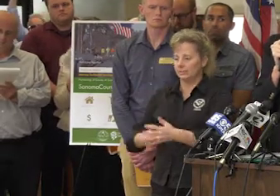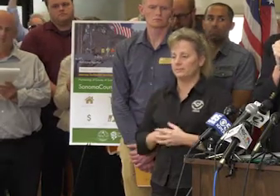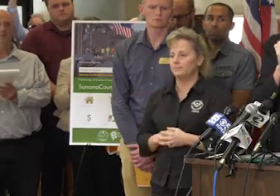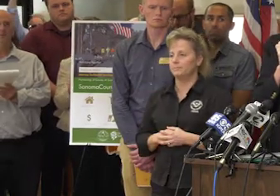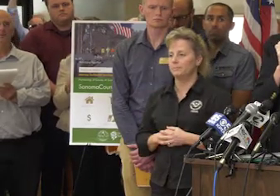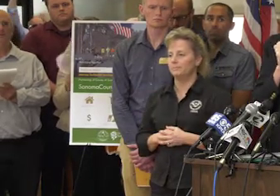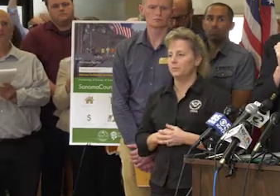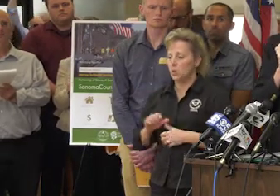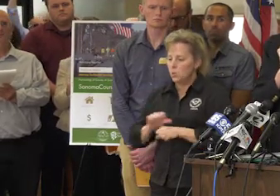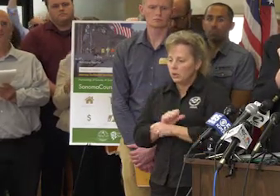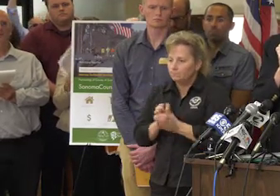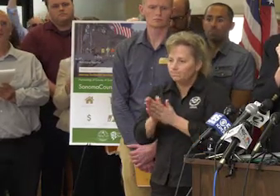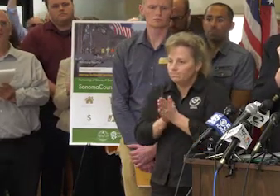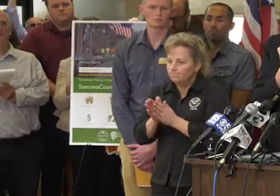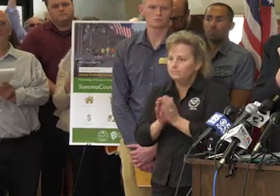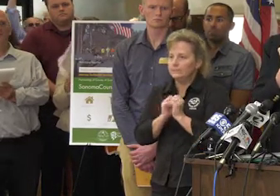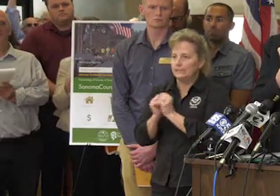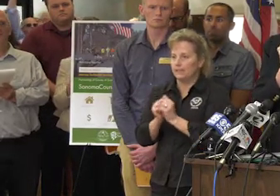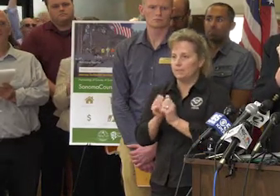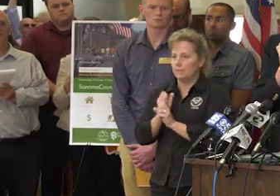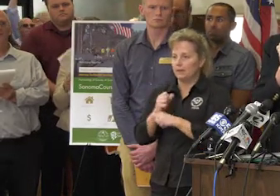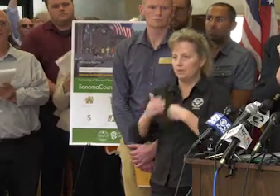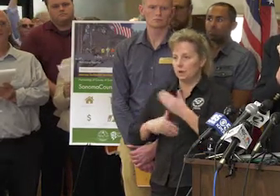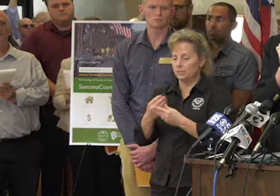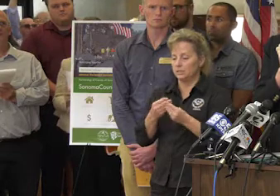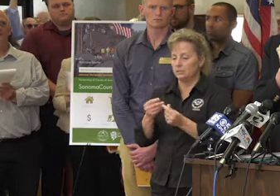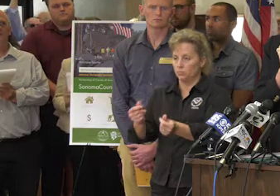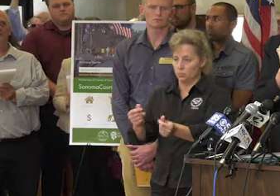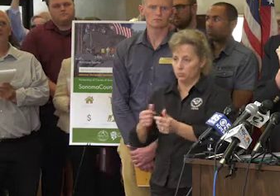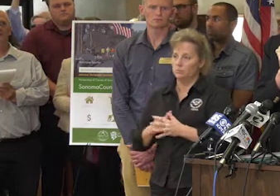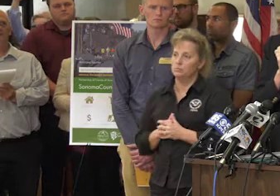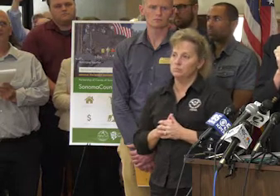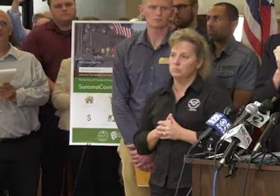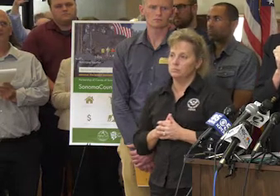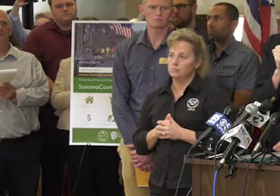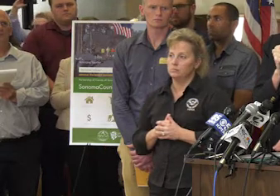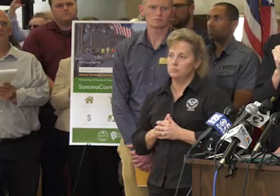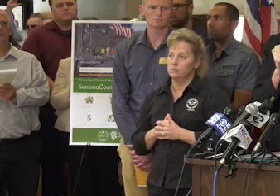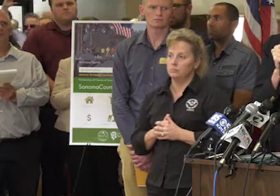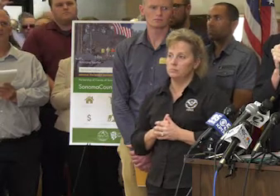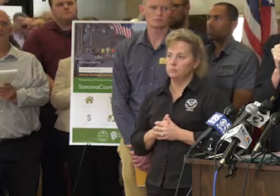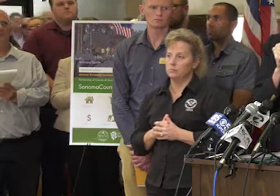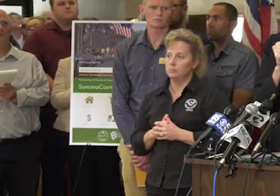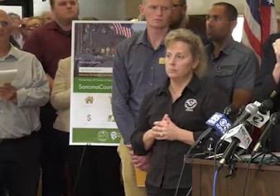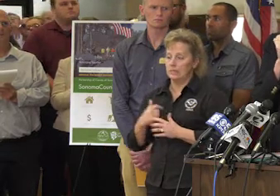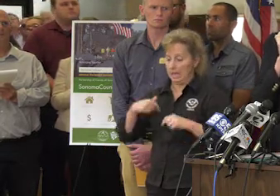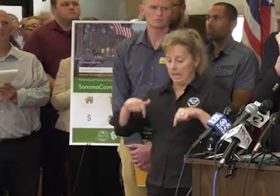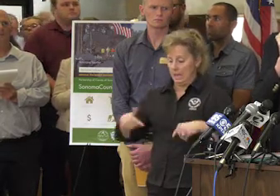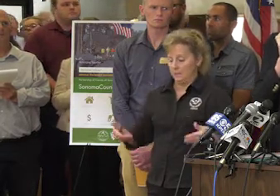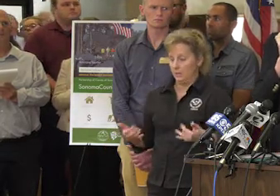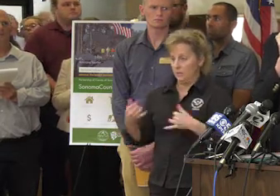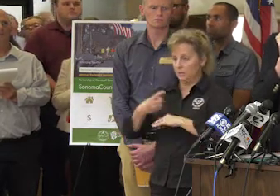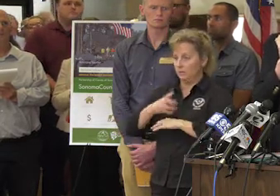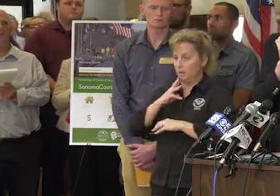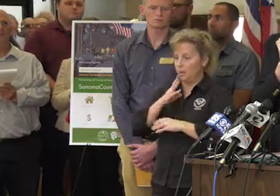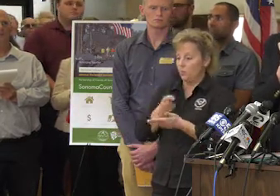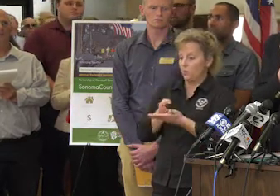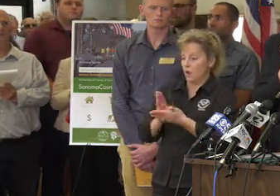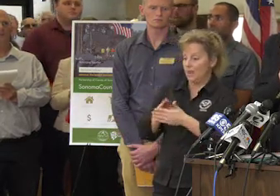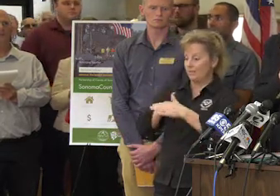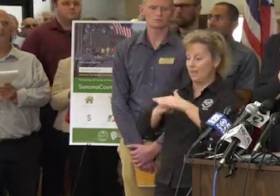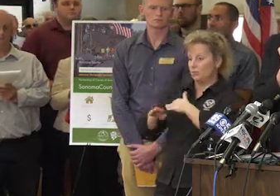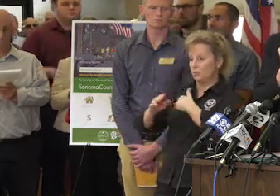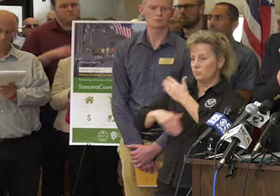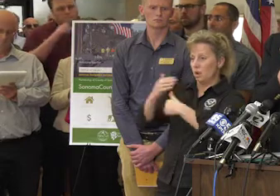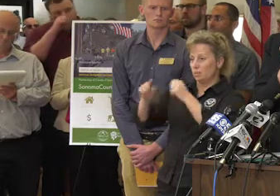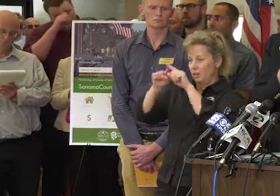working diligently together to make this process as smooth as possible. I'm here to talk to you about the right of entry